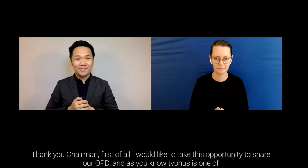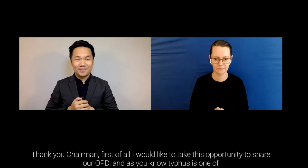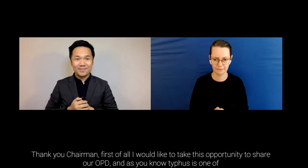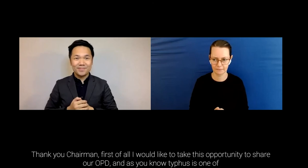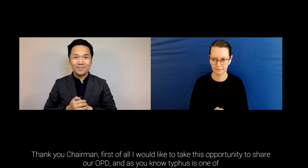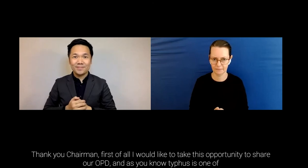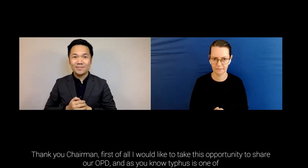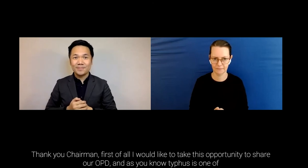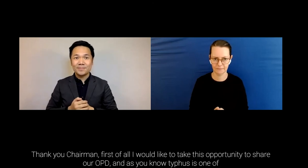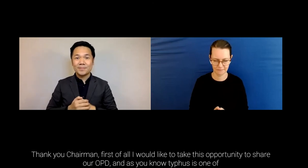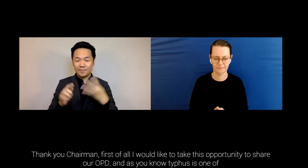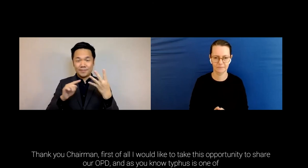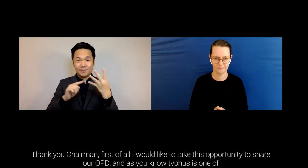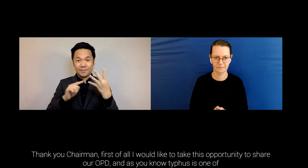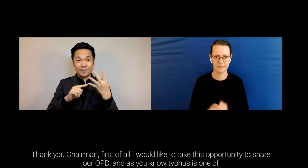Thank you,